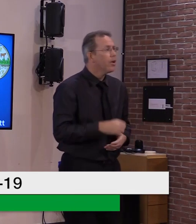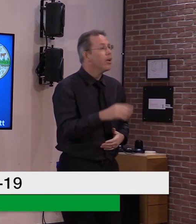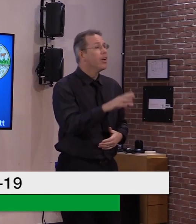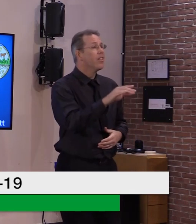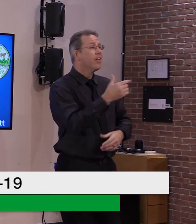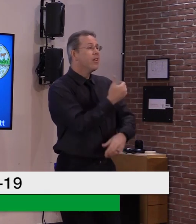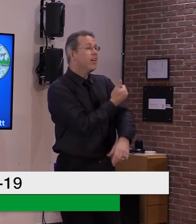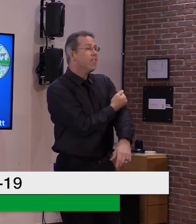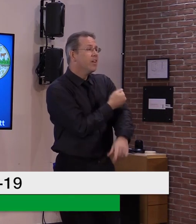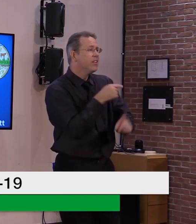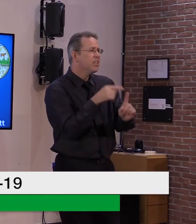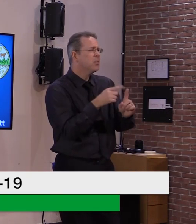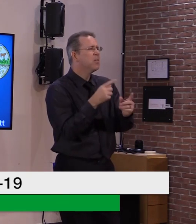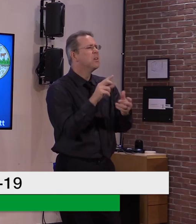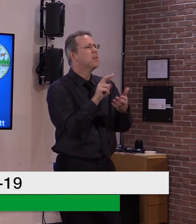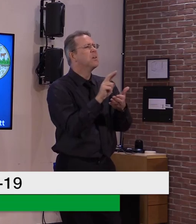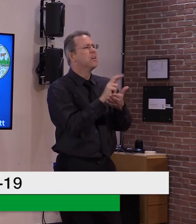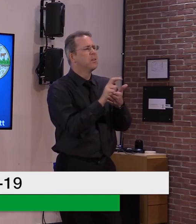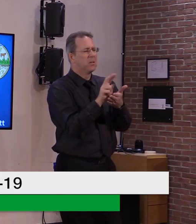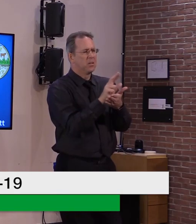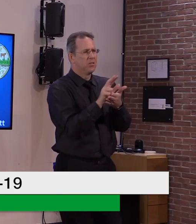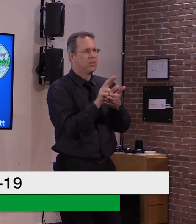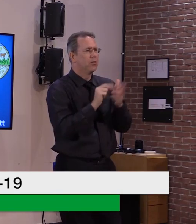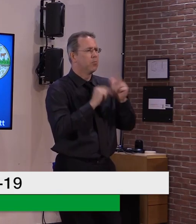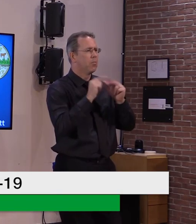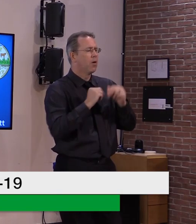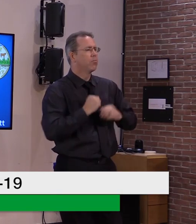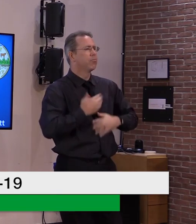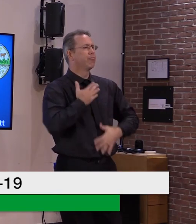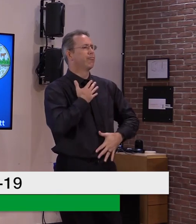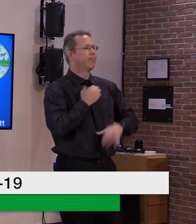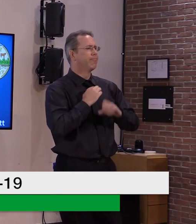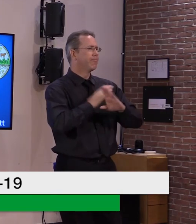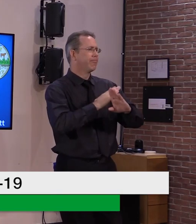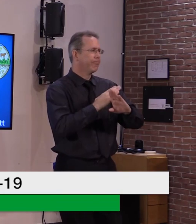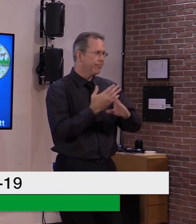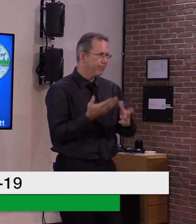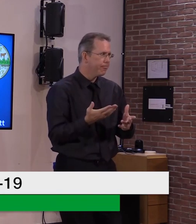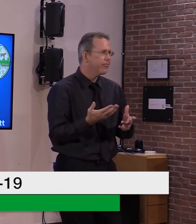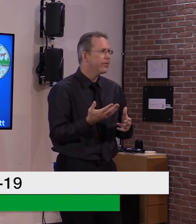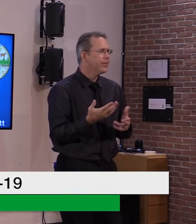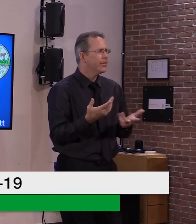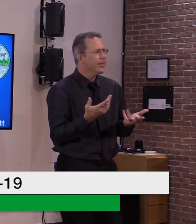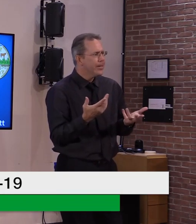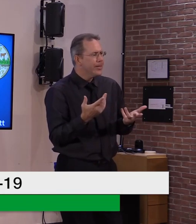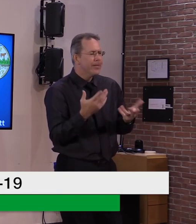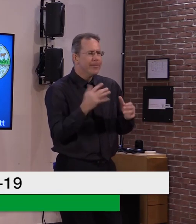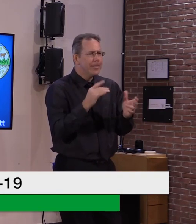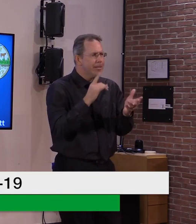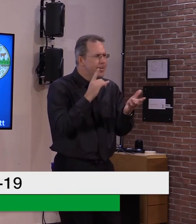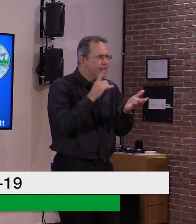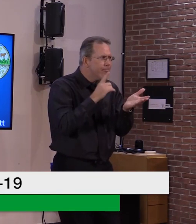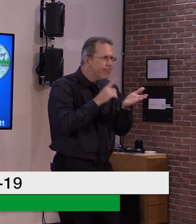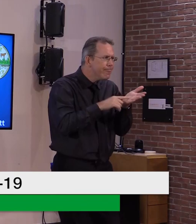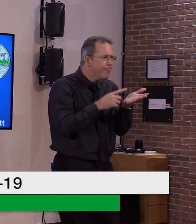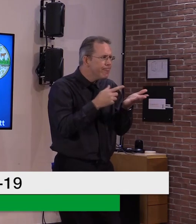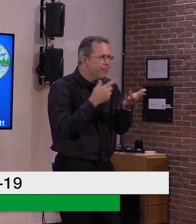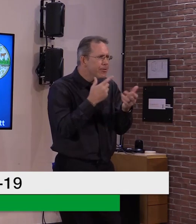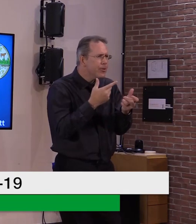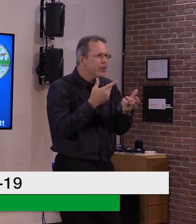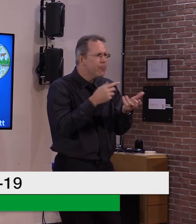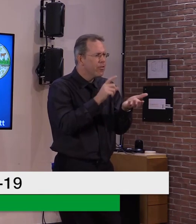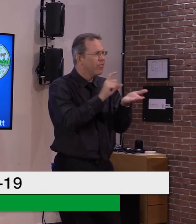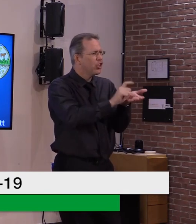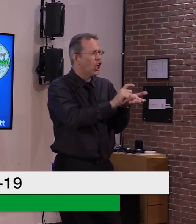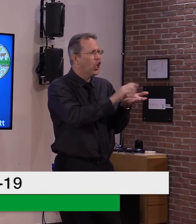trials themselves where they're obviously these are participants in research so they're probably